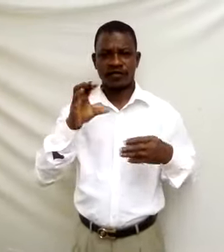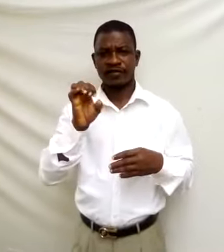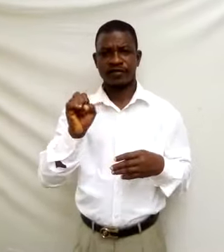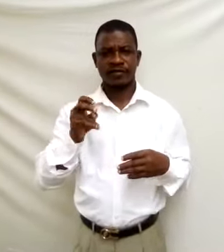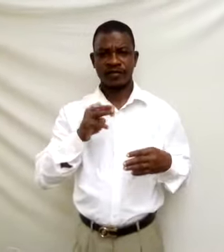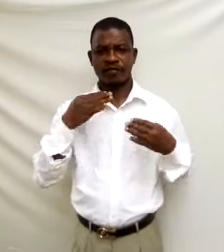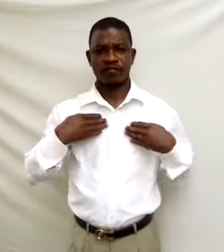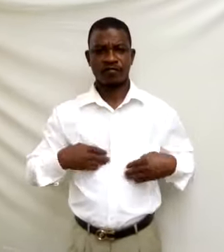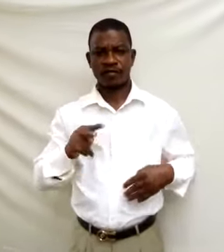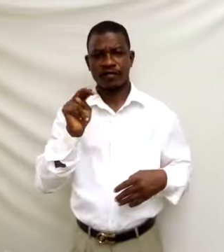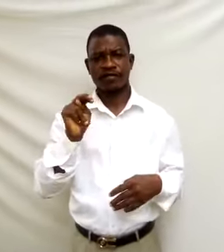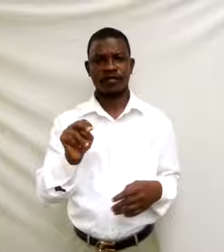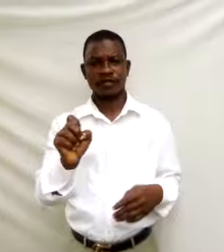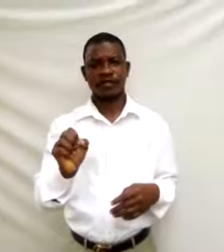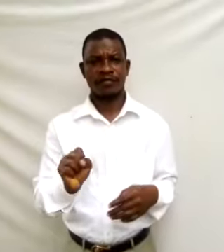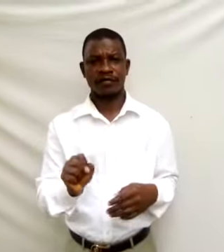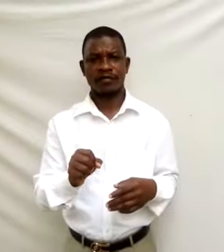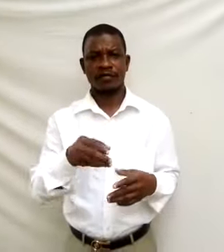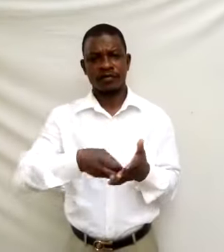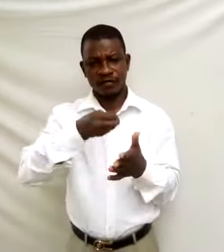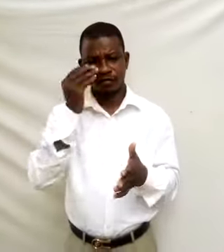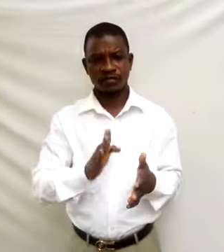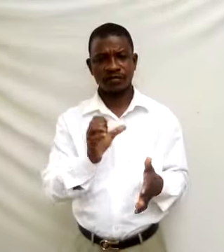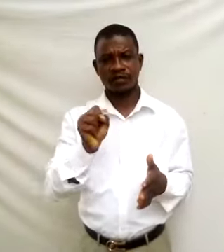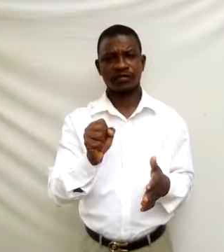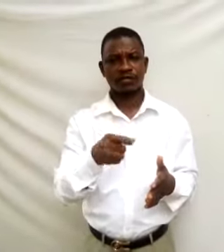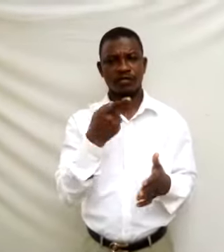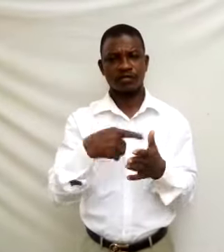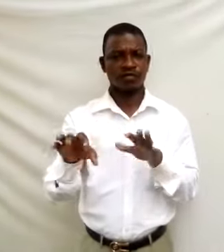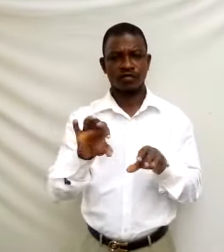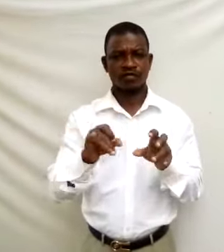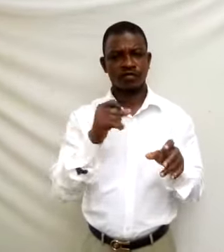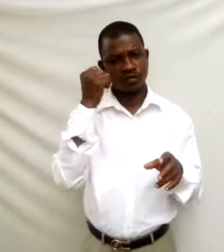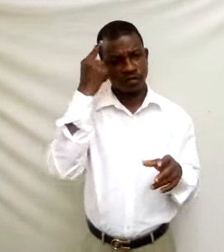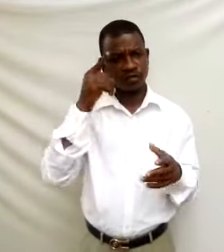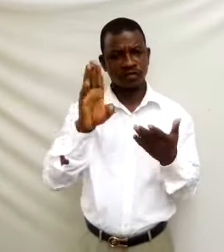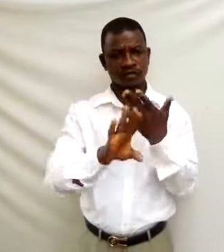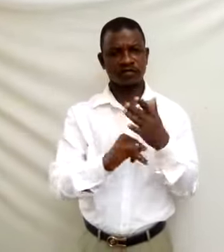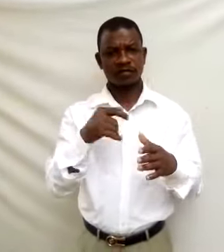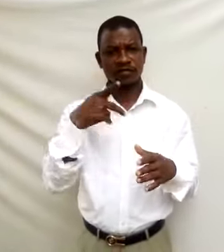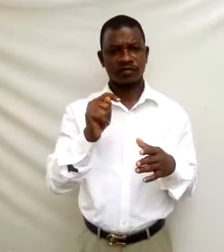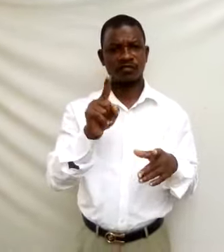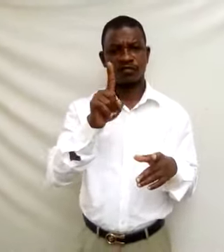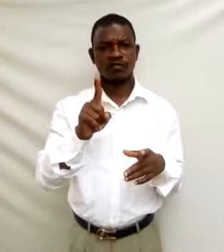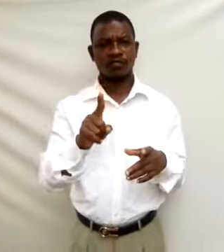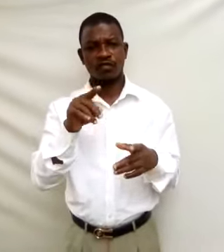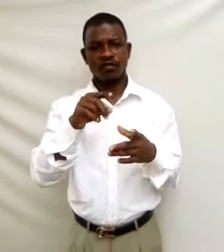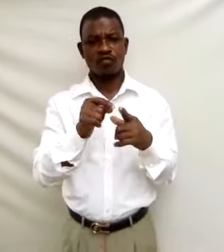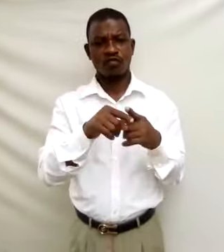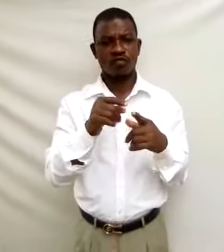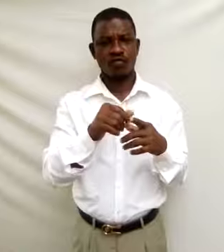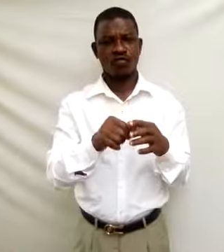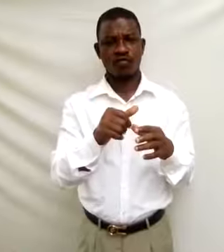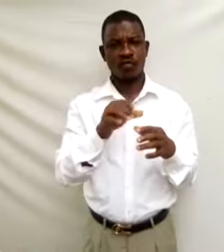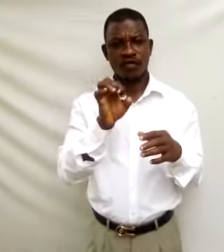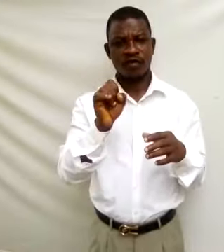body needs students what do you understand by the word excretion give